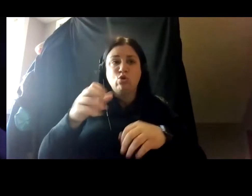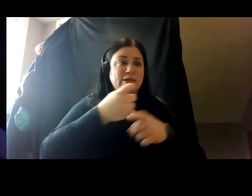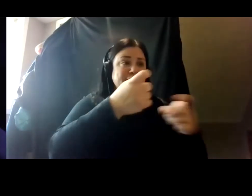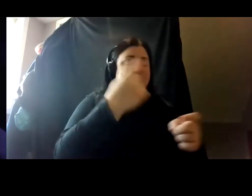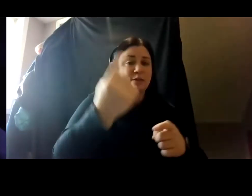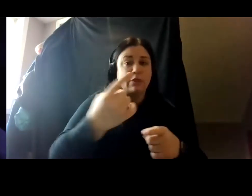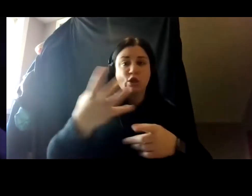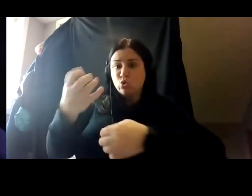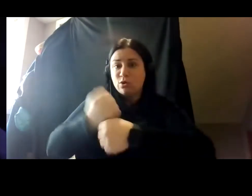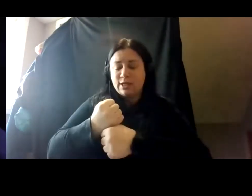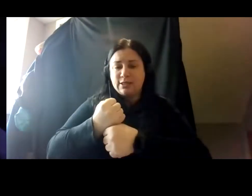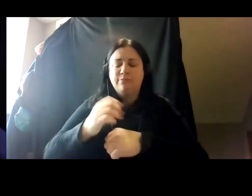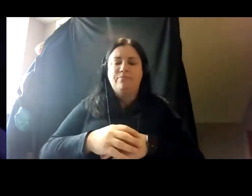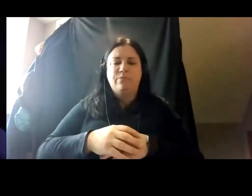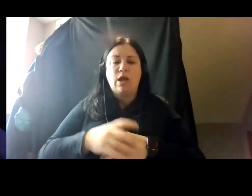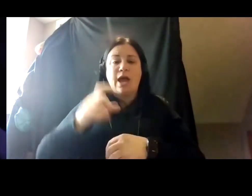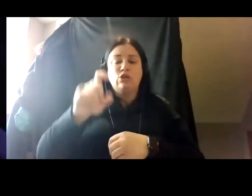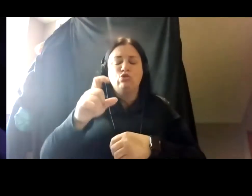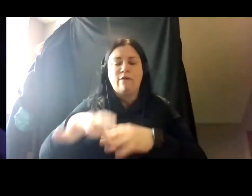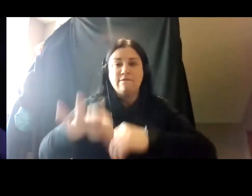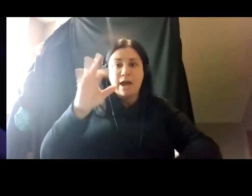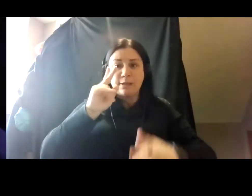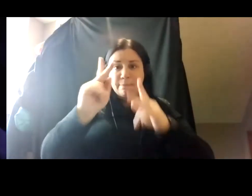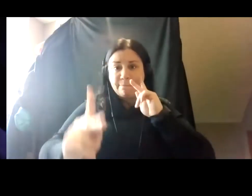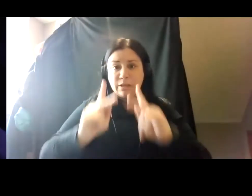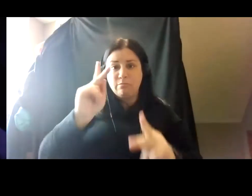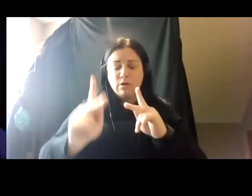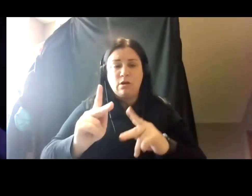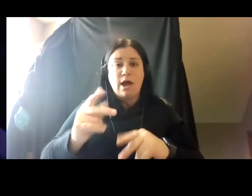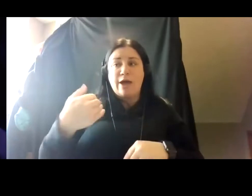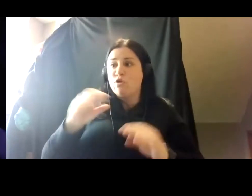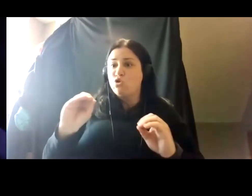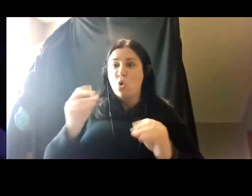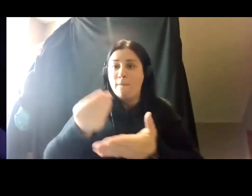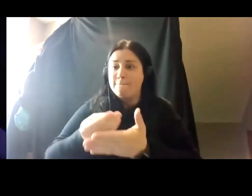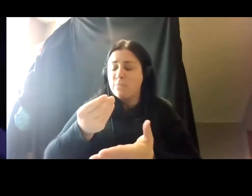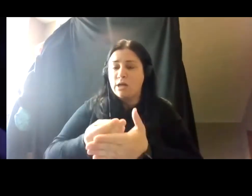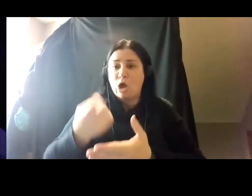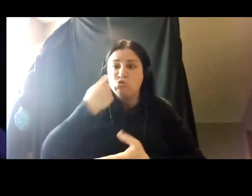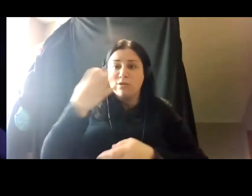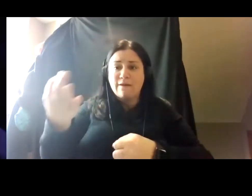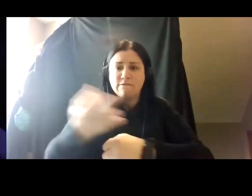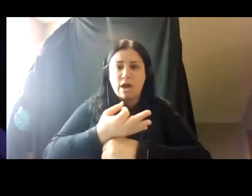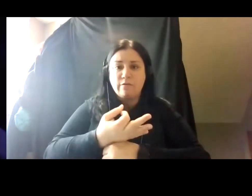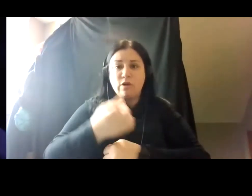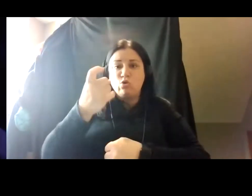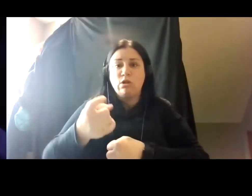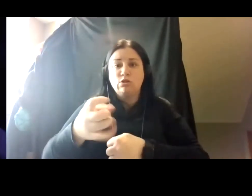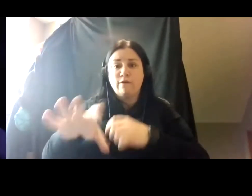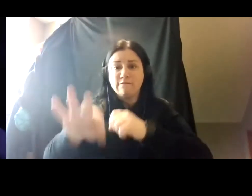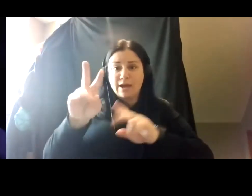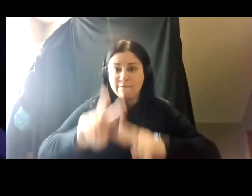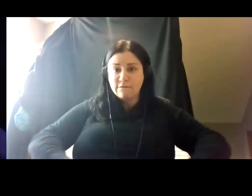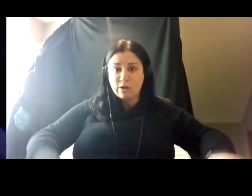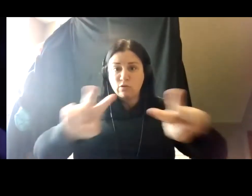I had to find these people. I needed them to help me. How do I get them to help me? I have no money. I just got fired. I have nothing. You have to see what value you can bring to other